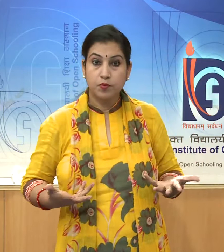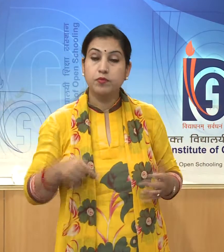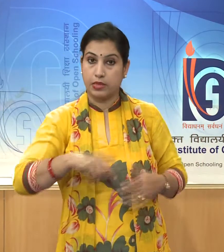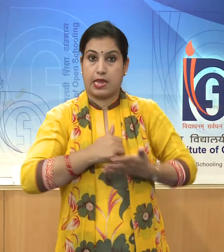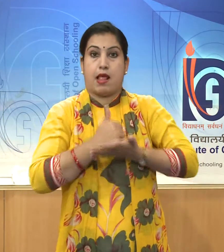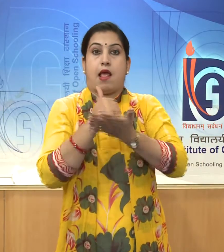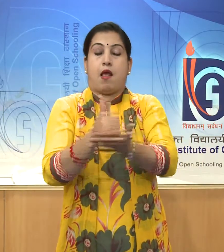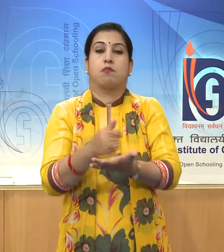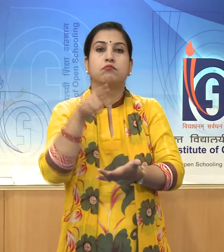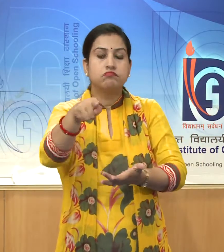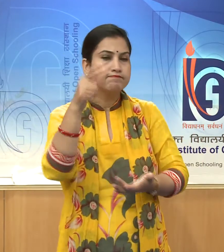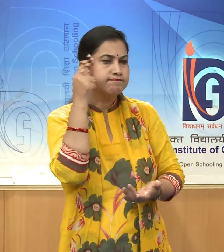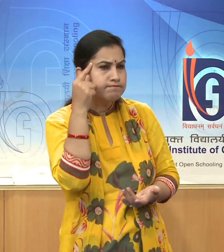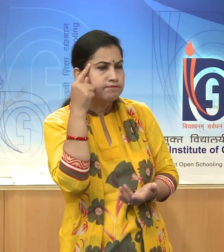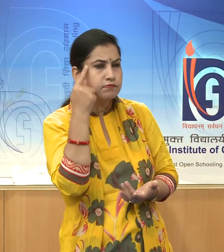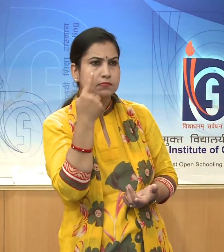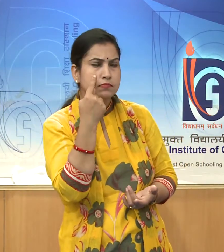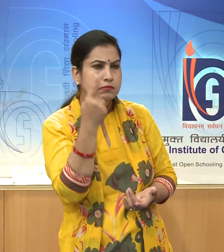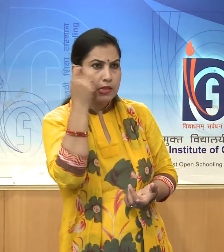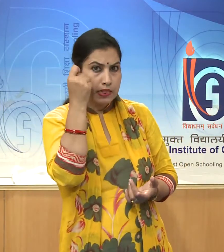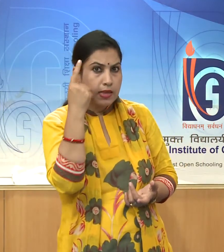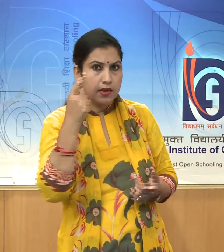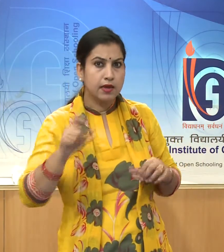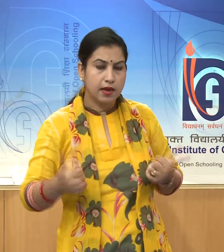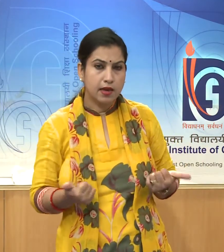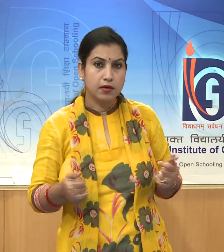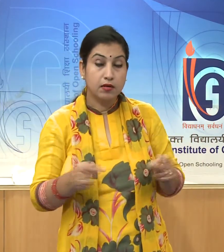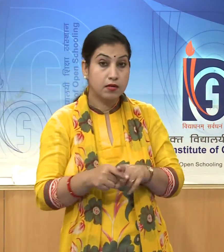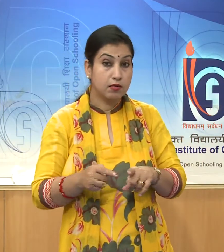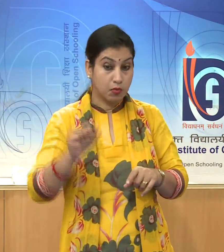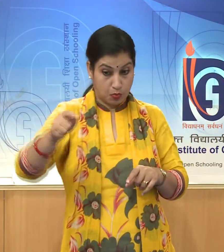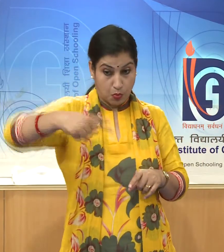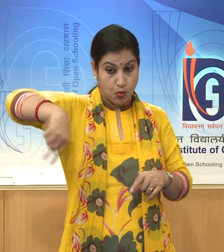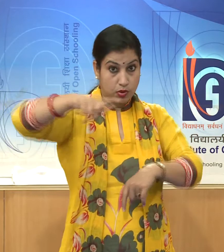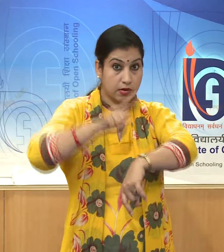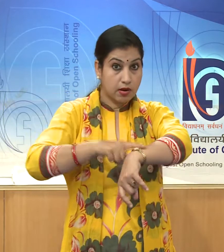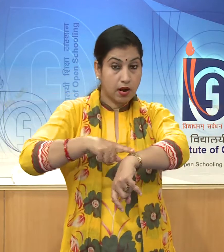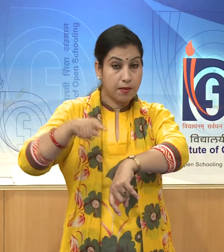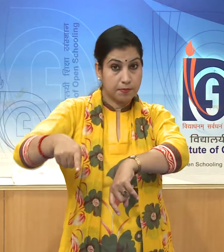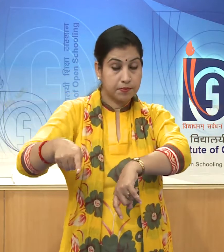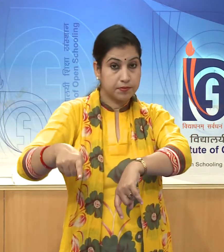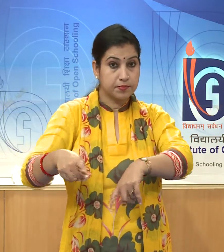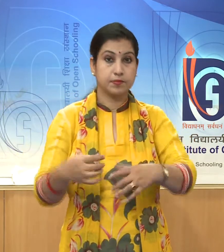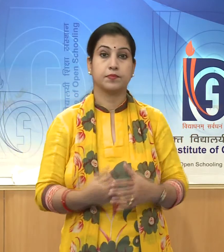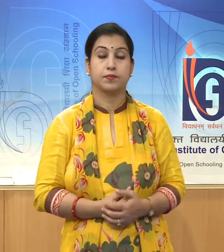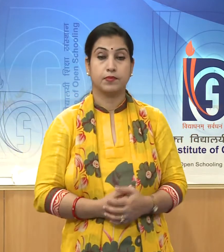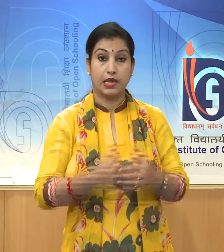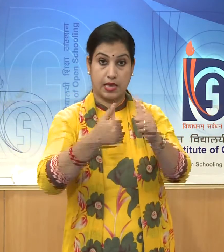it will help to state the pioneers of these